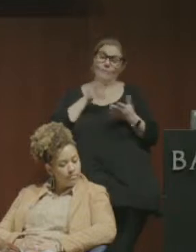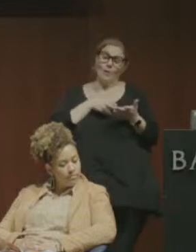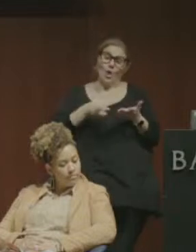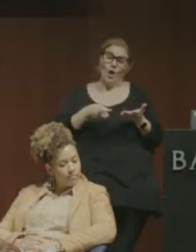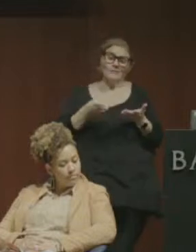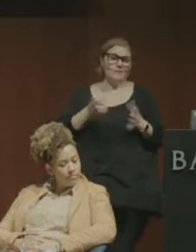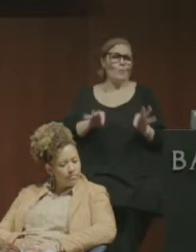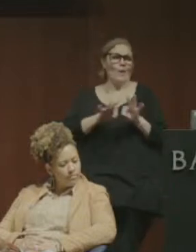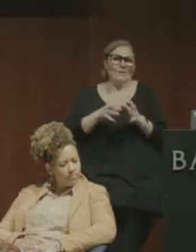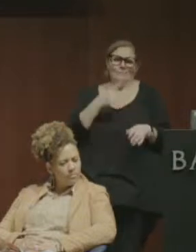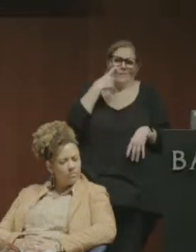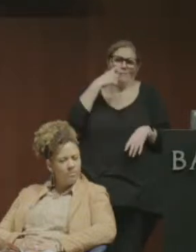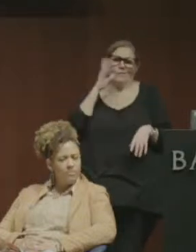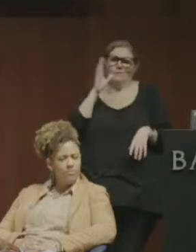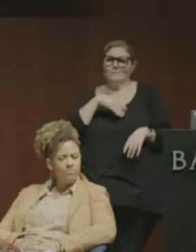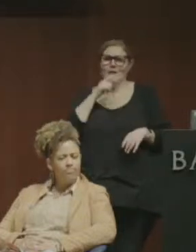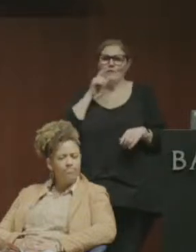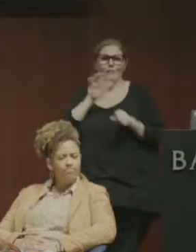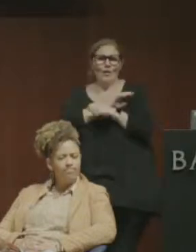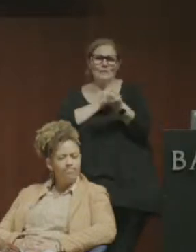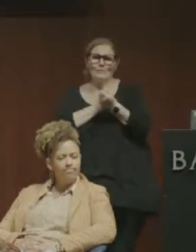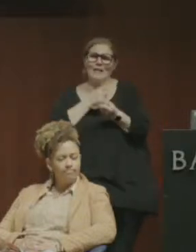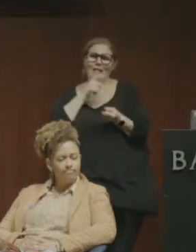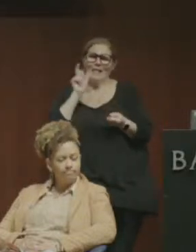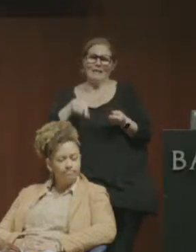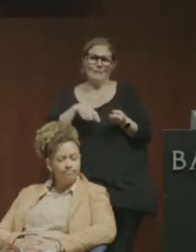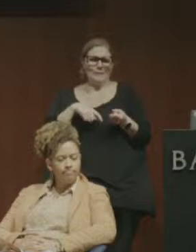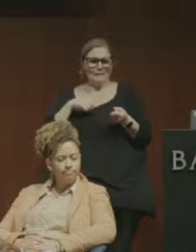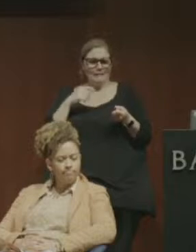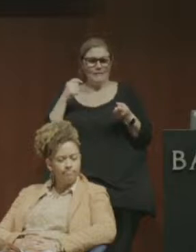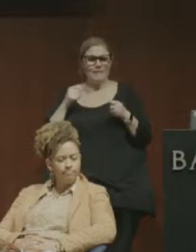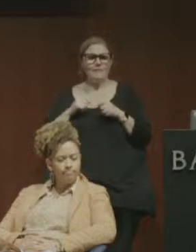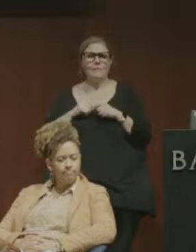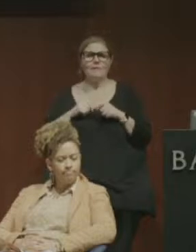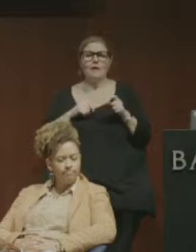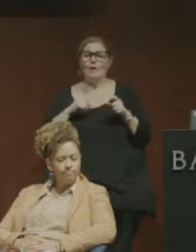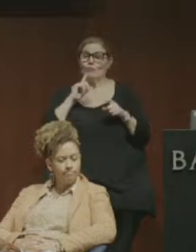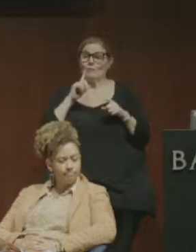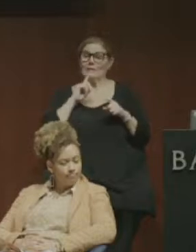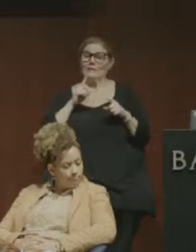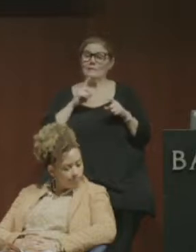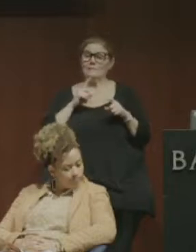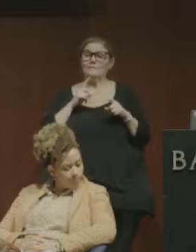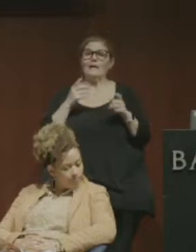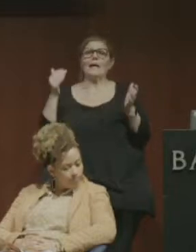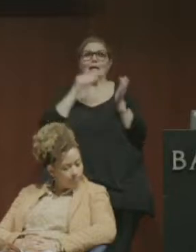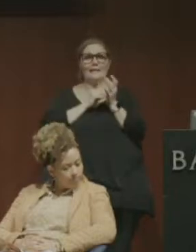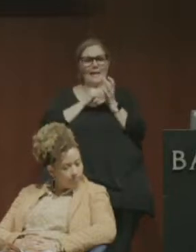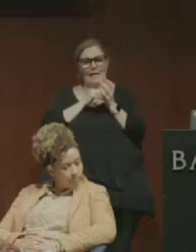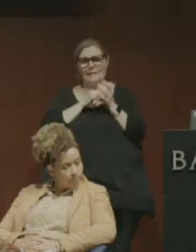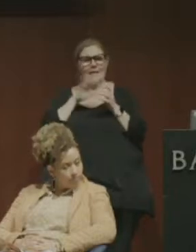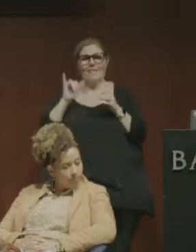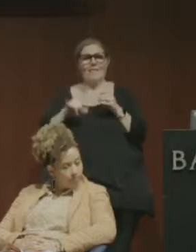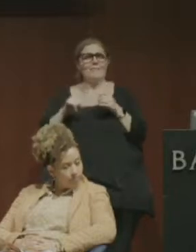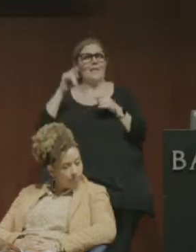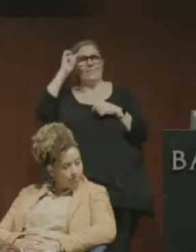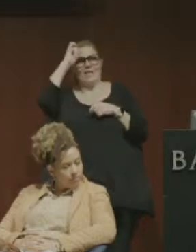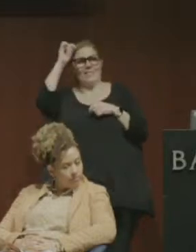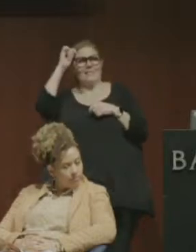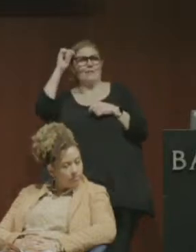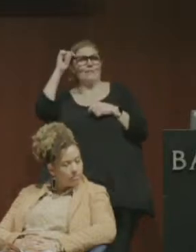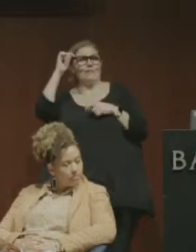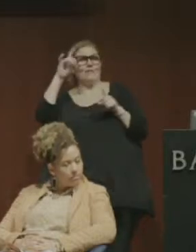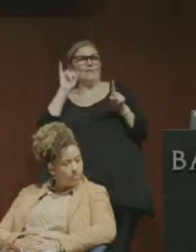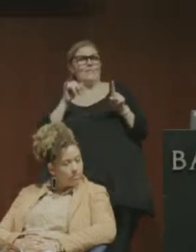honest, worth full-throated support in any public context, especially, again, not in that theoretical